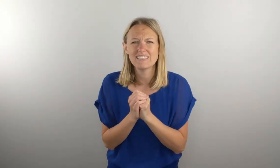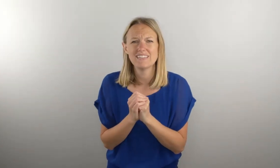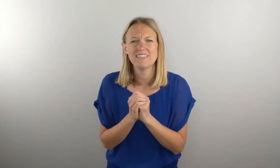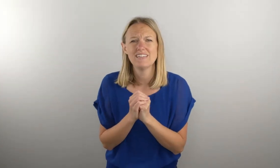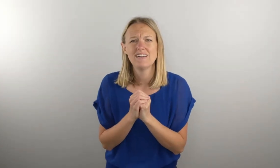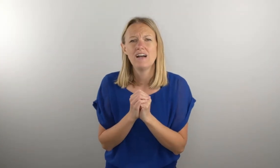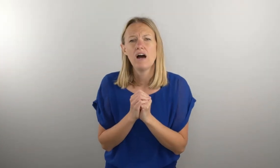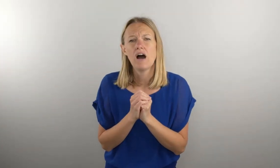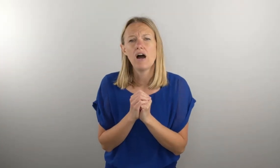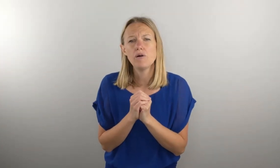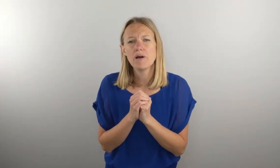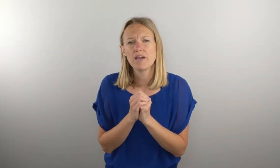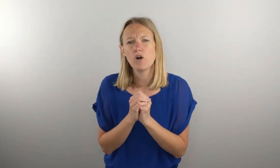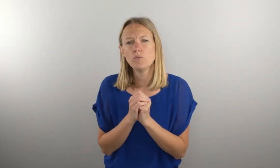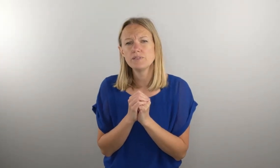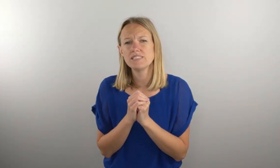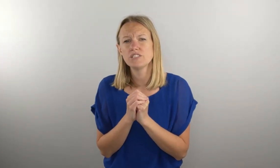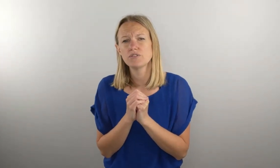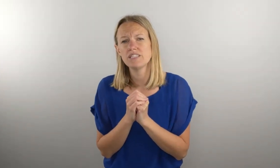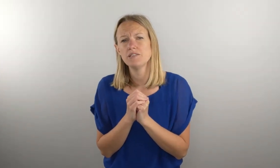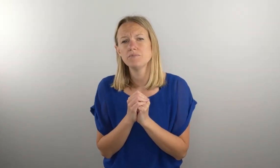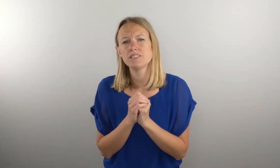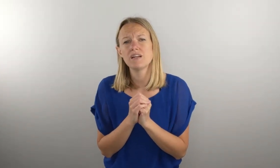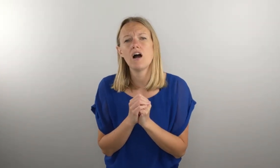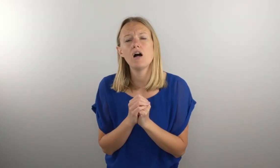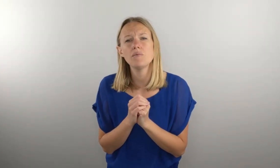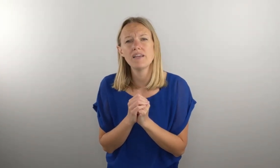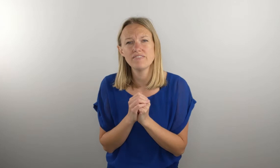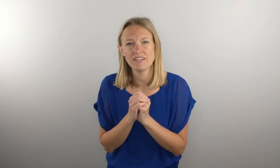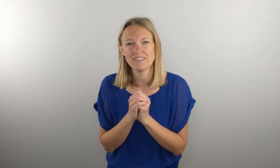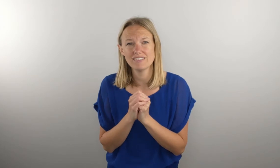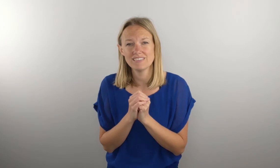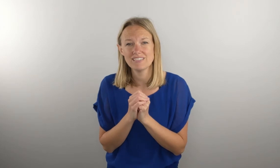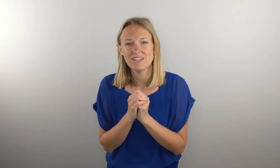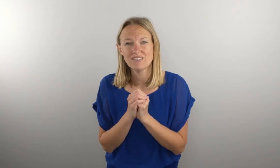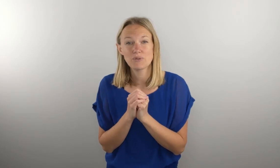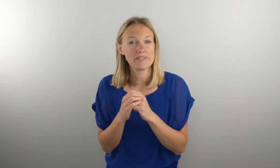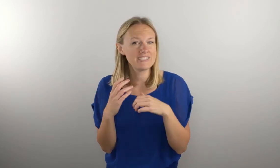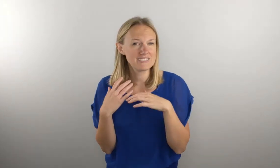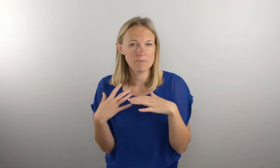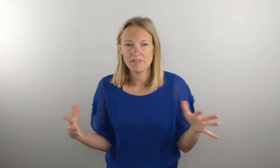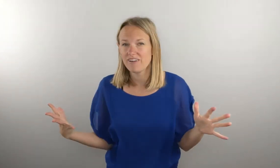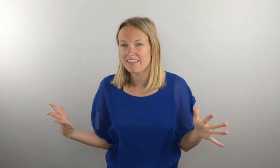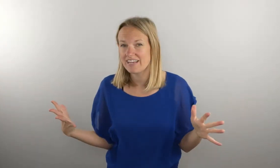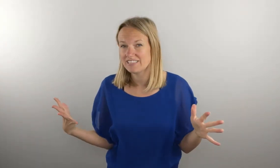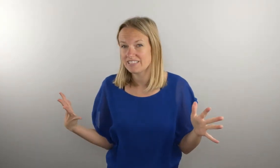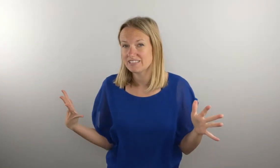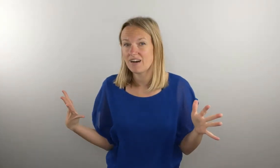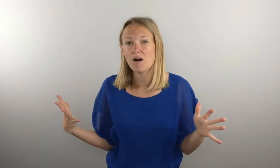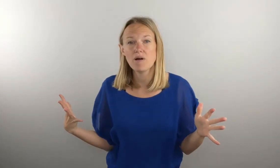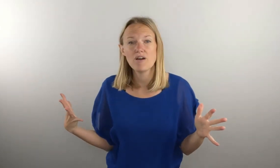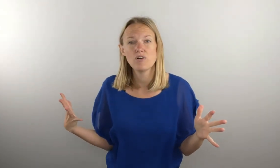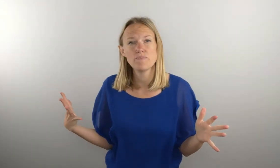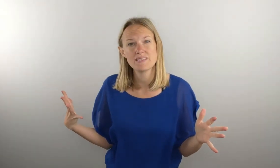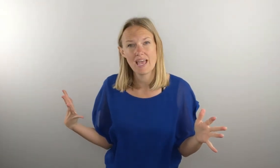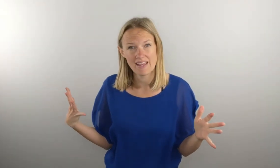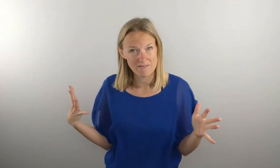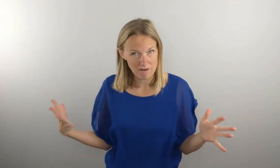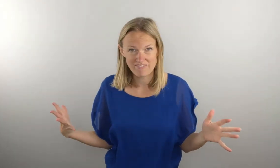dear, all my hopes and dreams and all my fears. So we're going to simplify that to just all my hopes and my